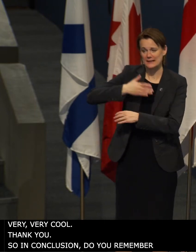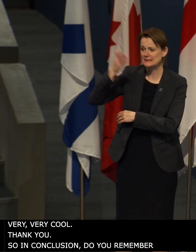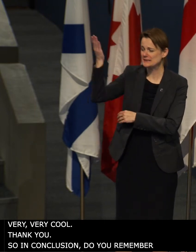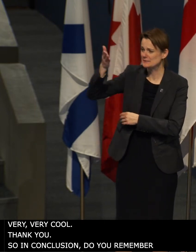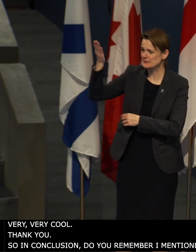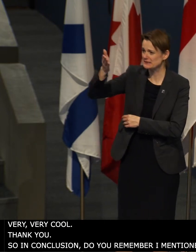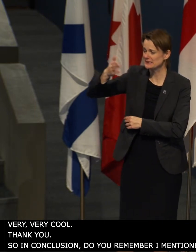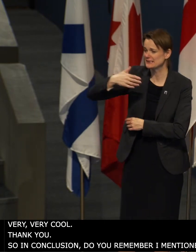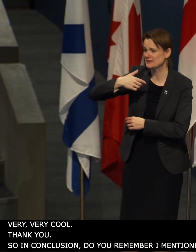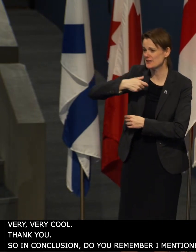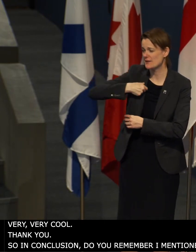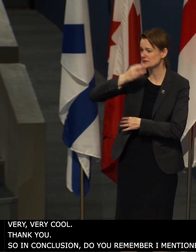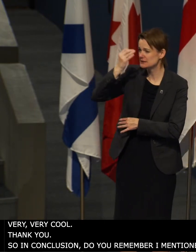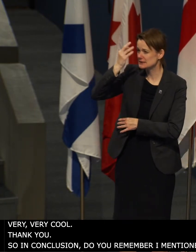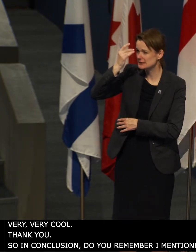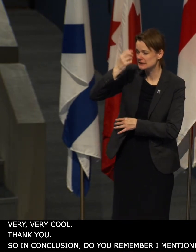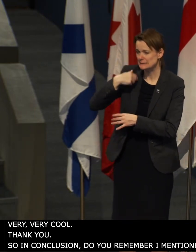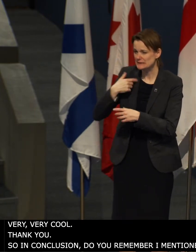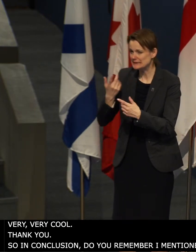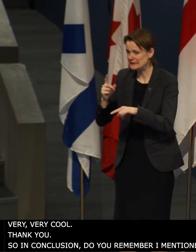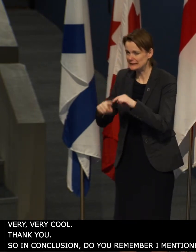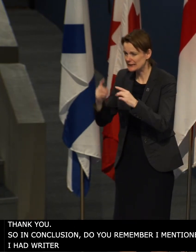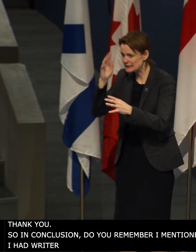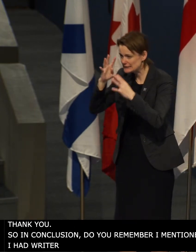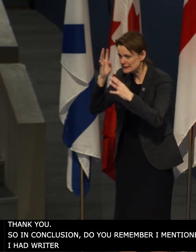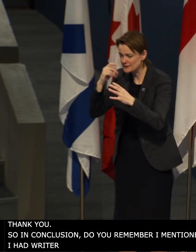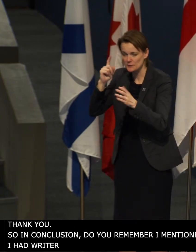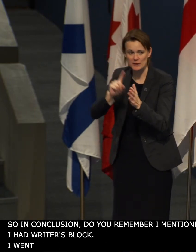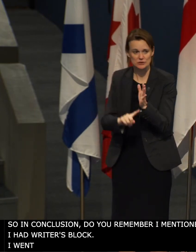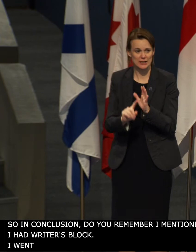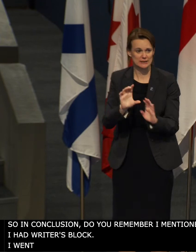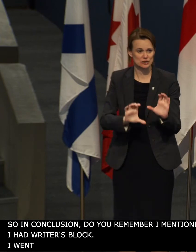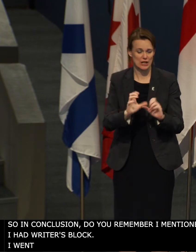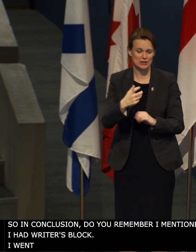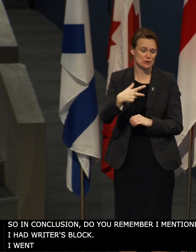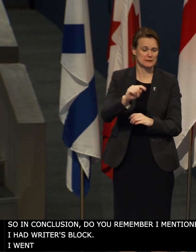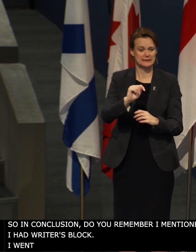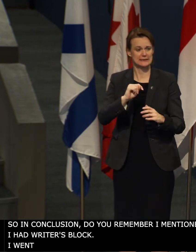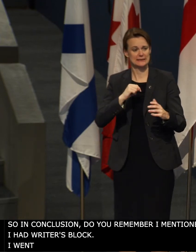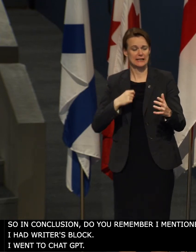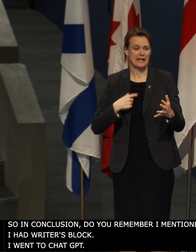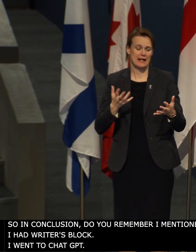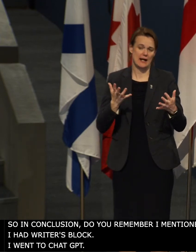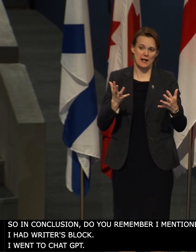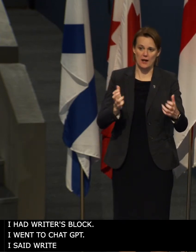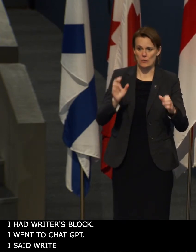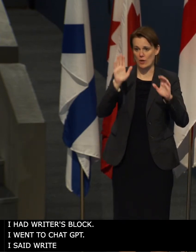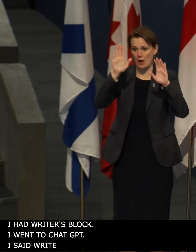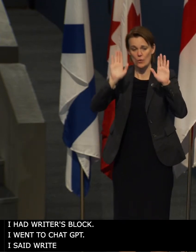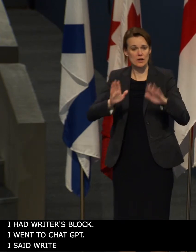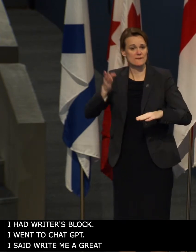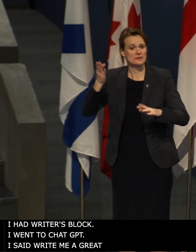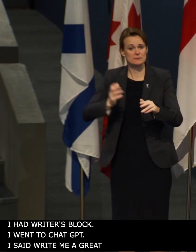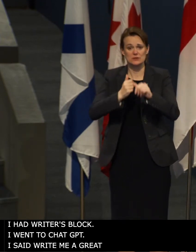my speech, I had writer's block, I went to ChatGPT, I said, write me a great speech like